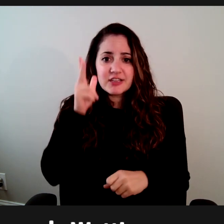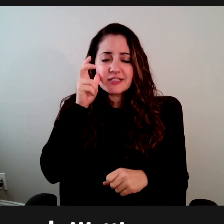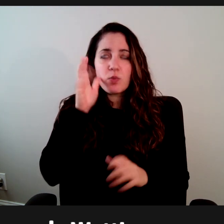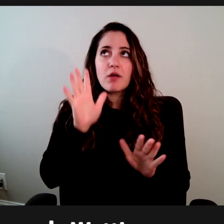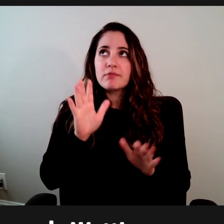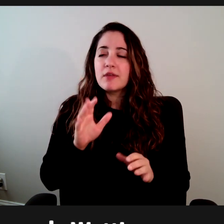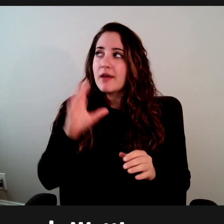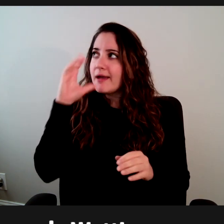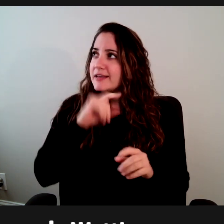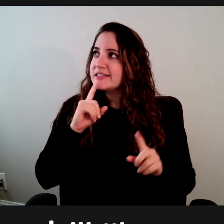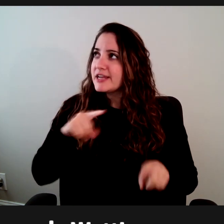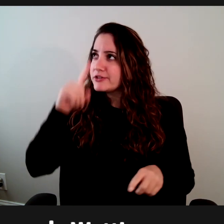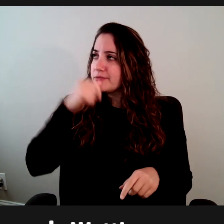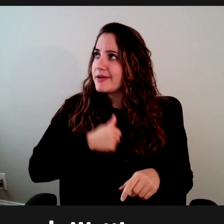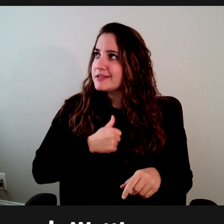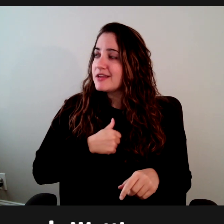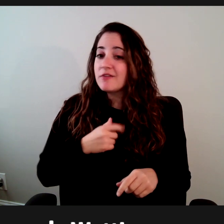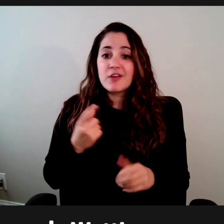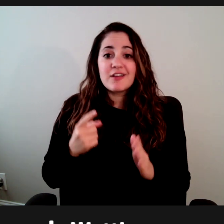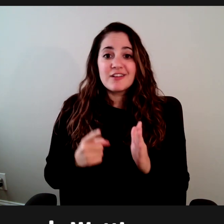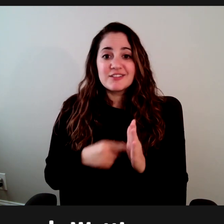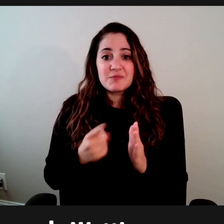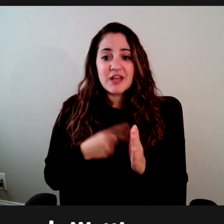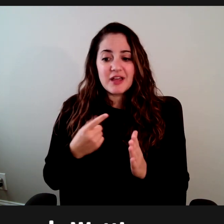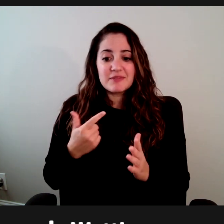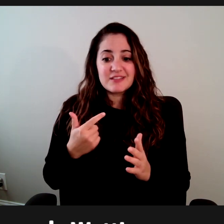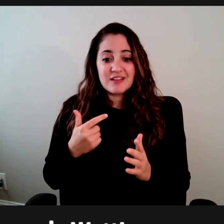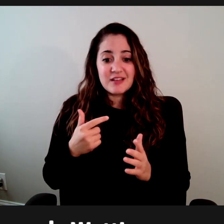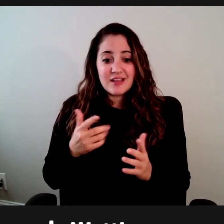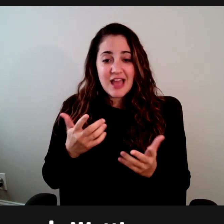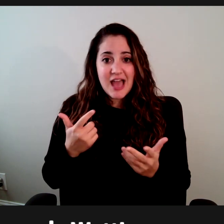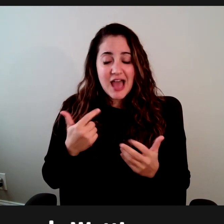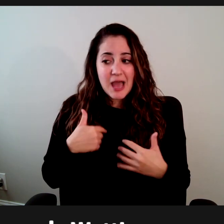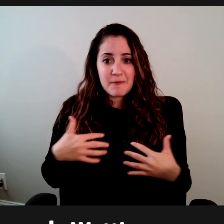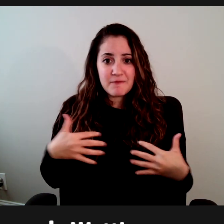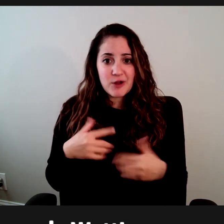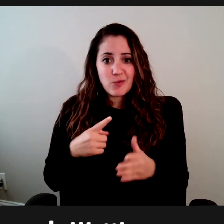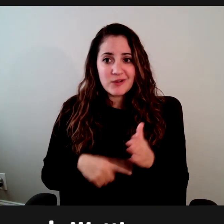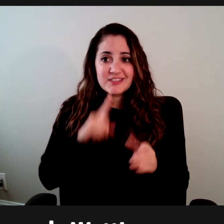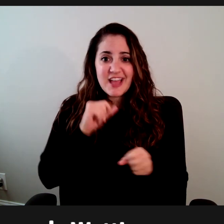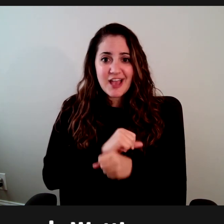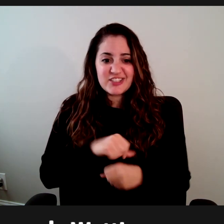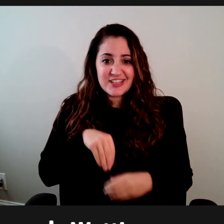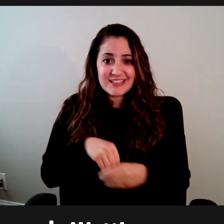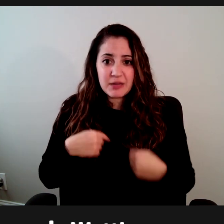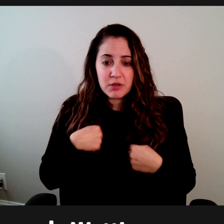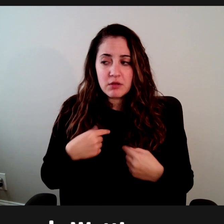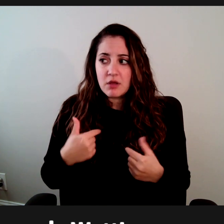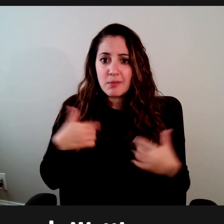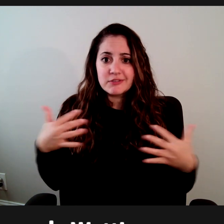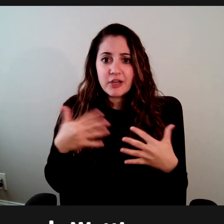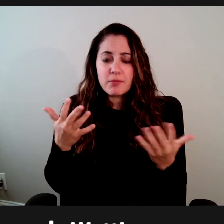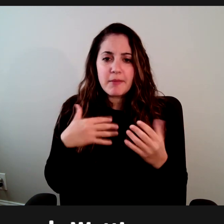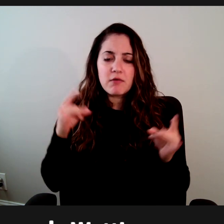people listening? I guess I can sort of answer that myself. I know sometimes I'm just afraid of what's inside me. I'm afraid that there's going to be some